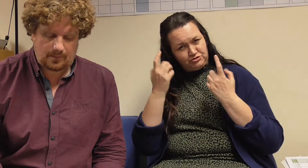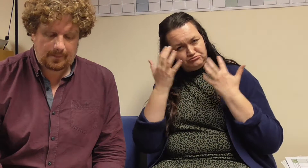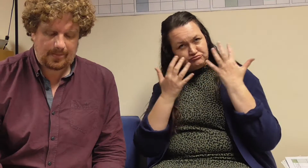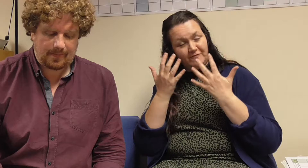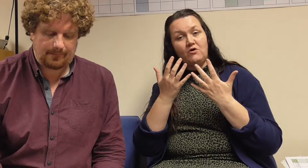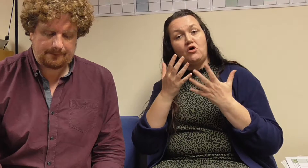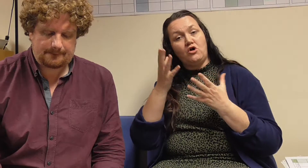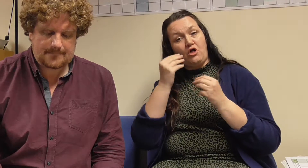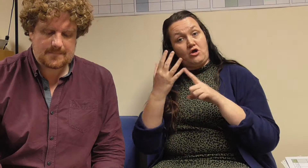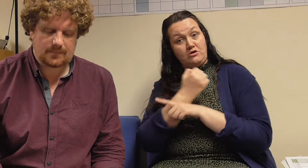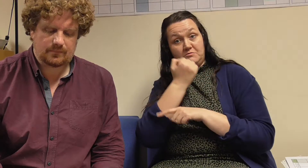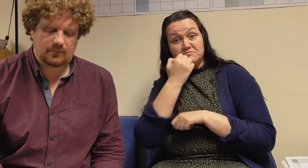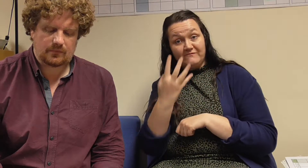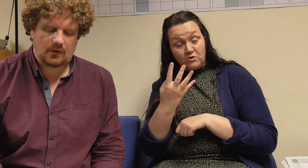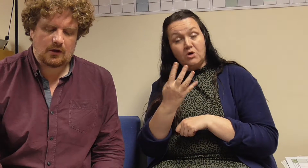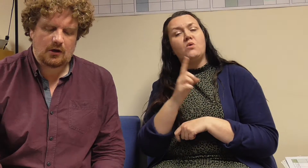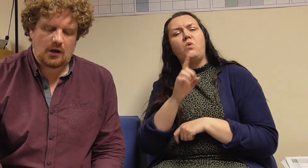4.